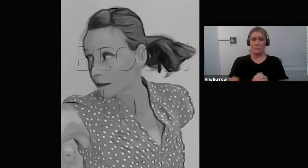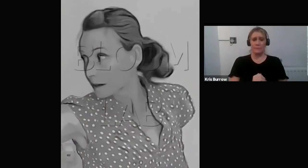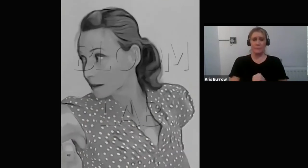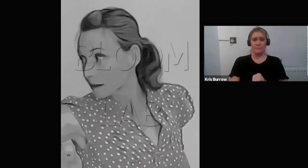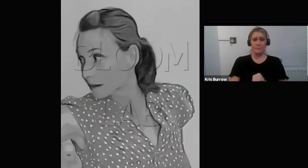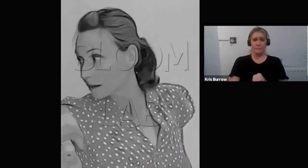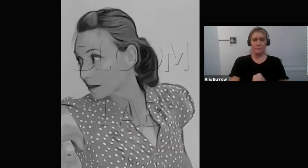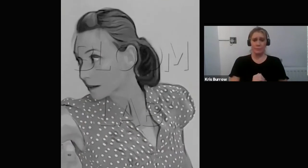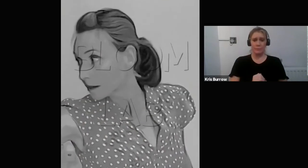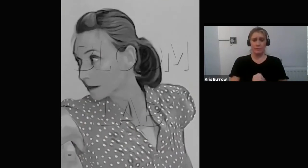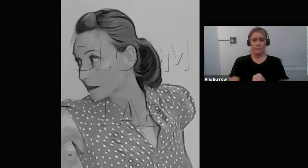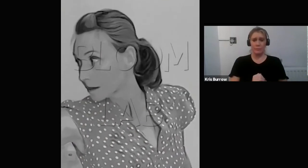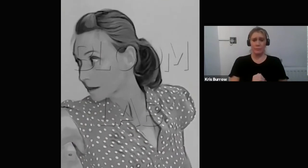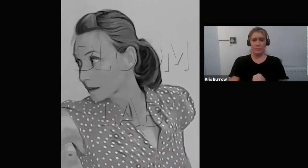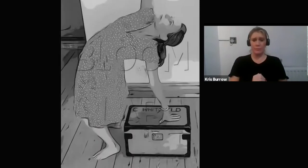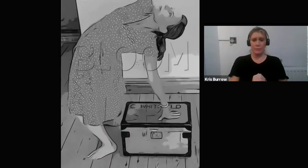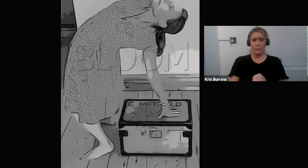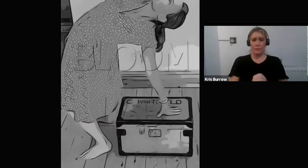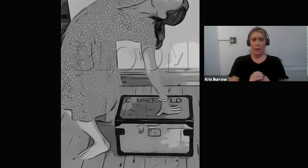Bloom Lab,